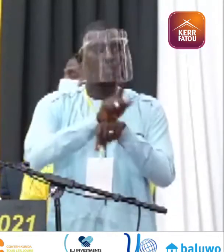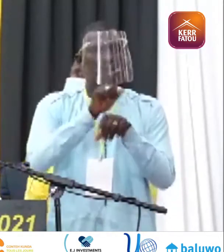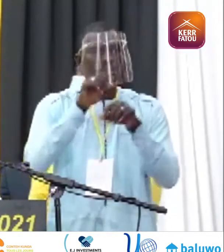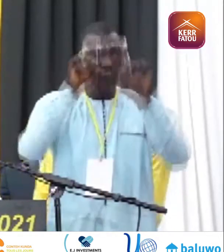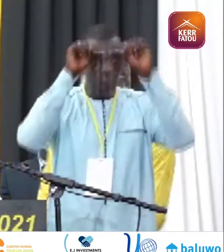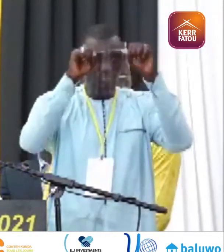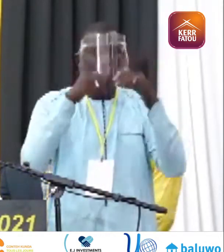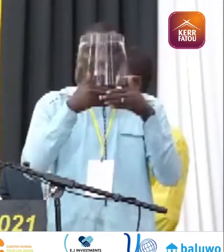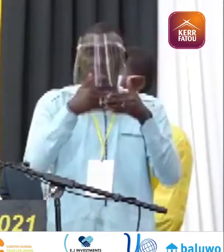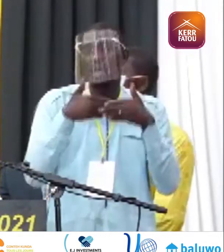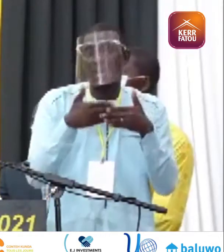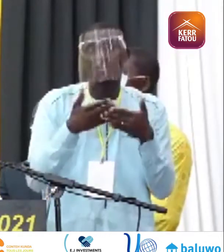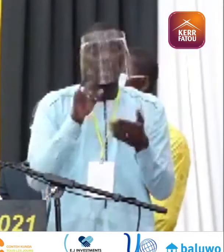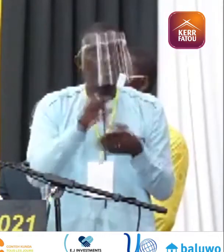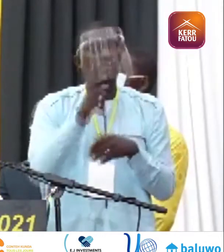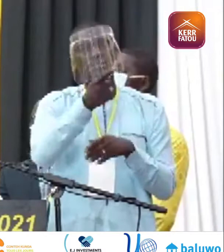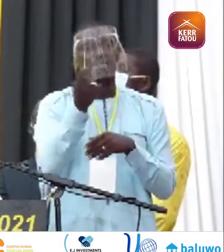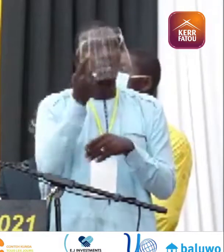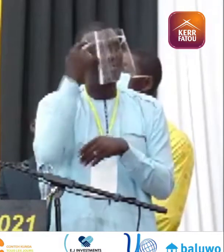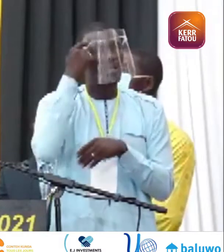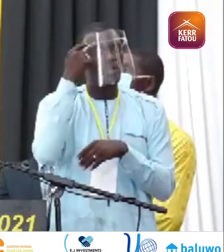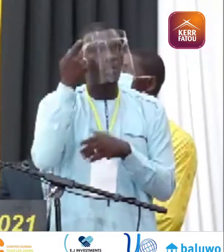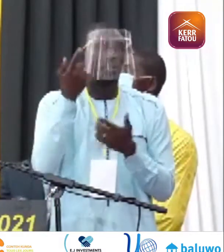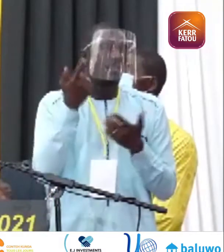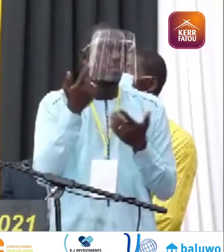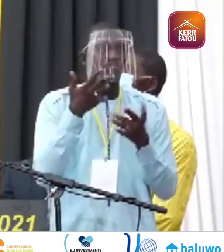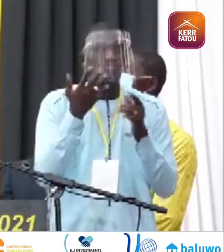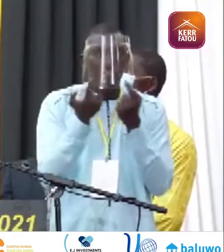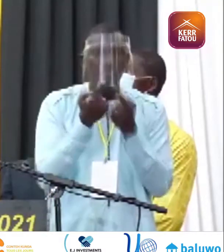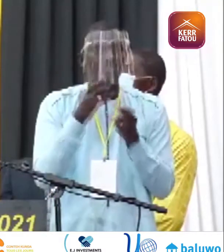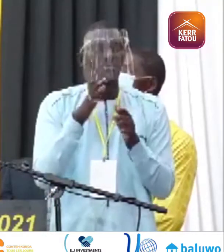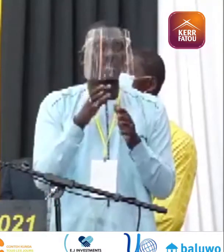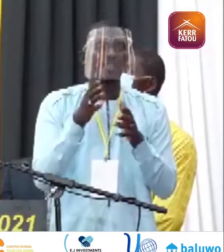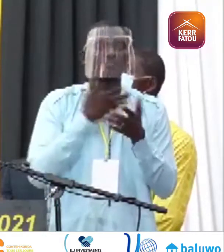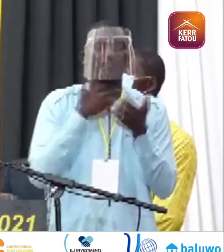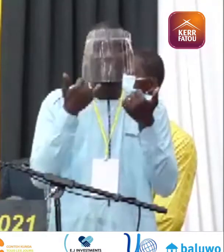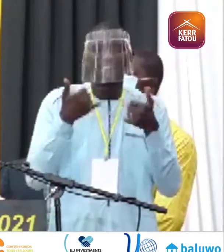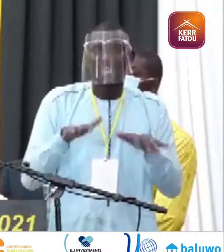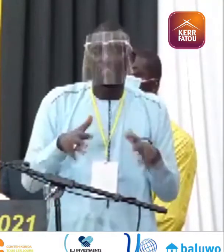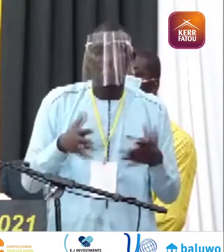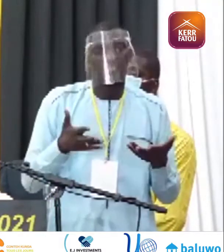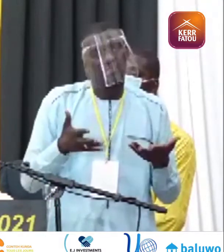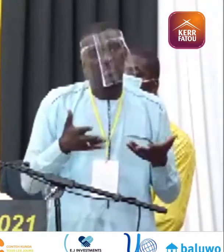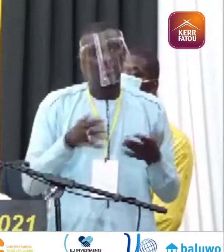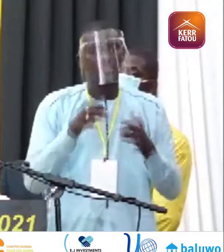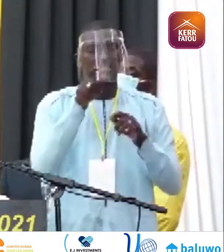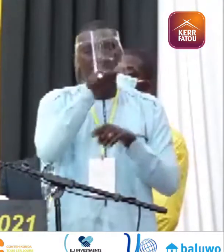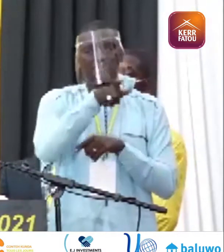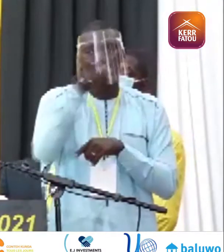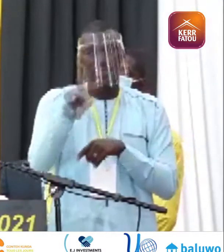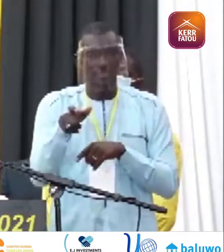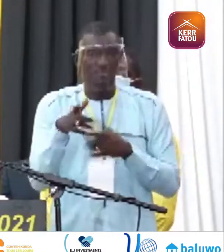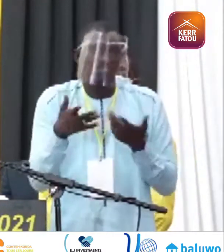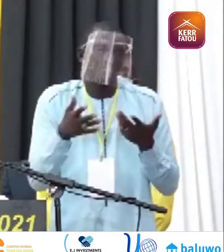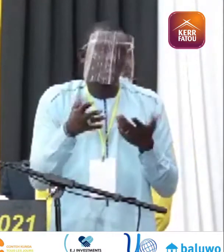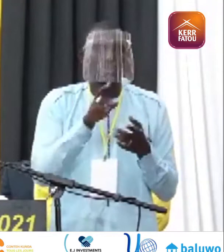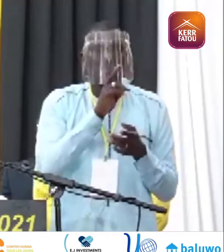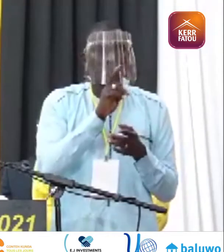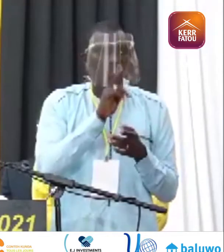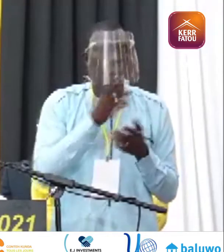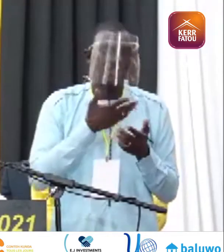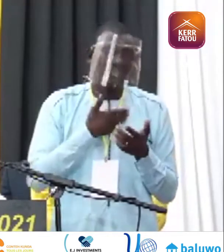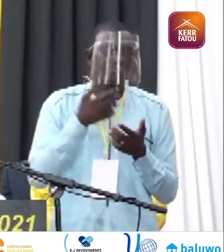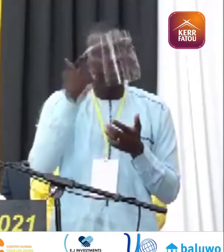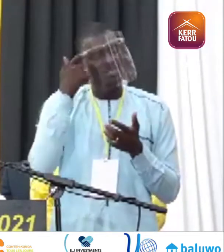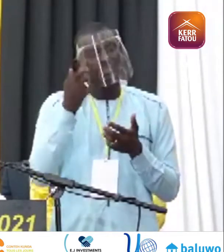Act. But they thought that such an amendment would have saved the person whom they wanted to have retained